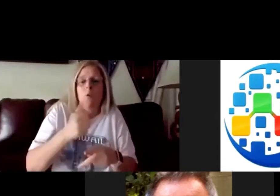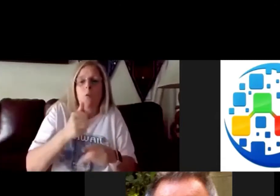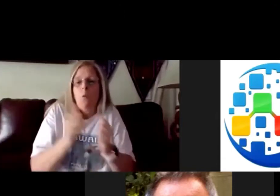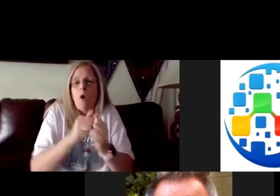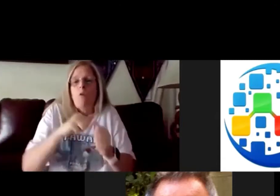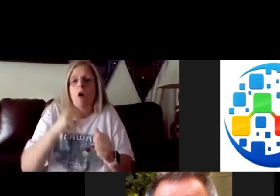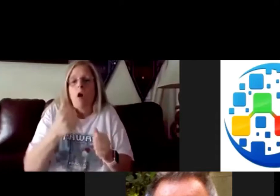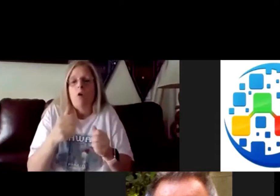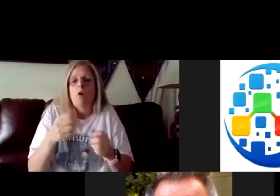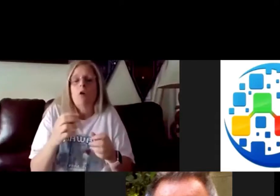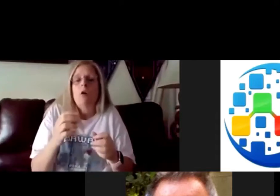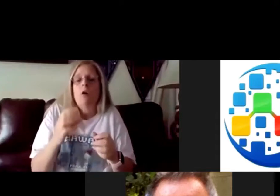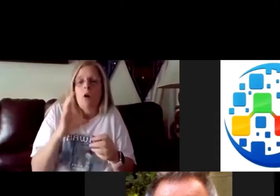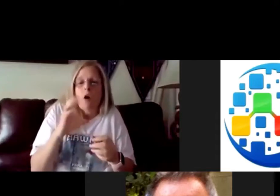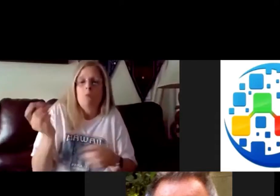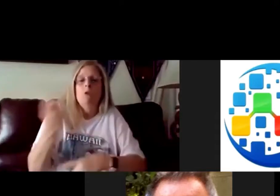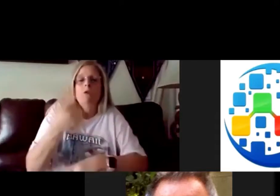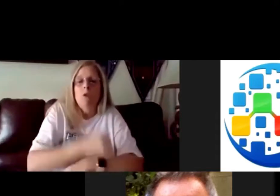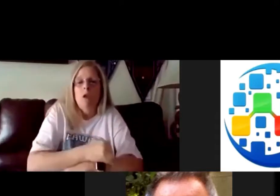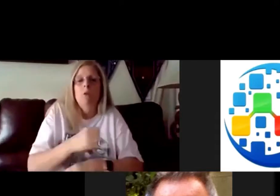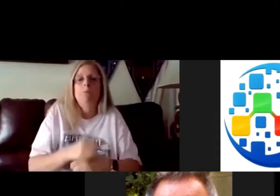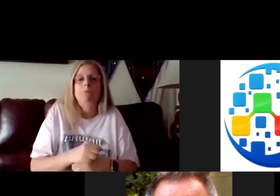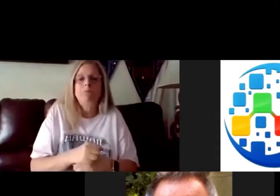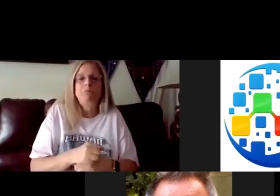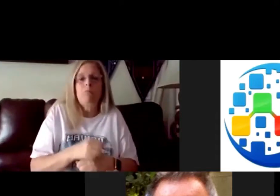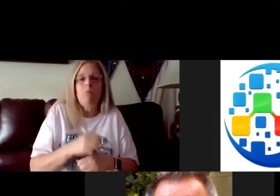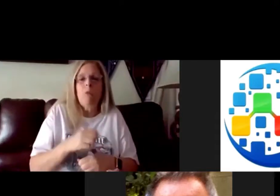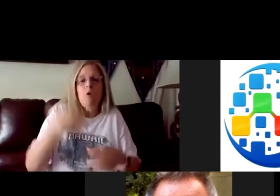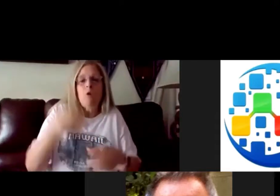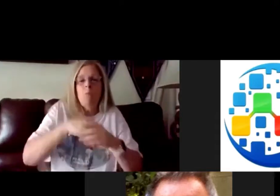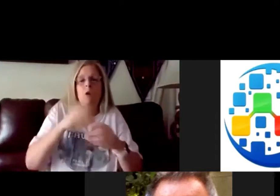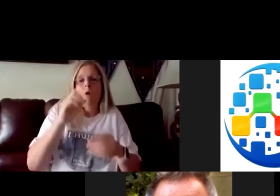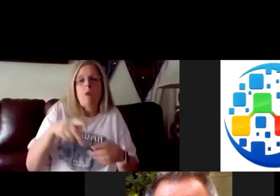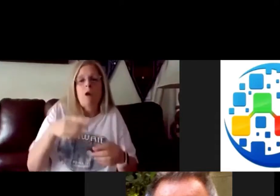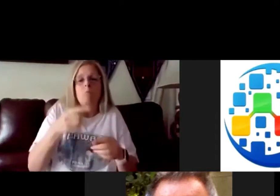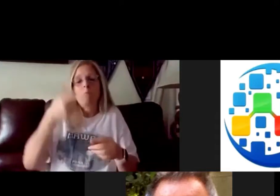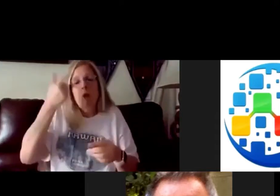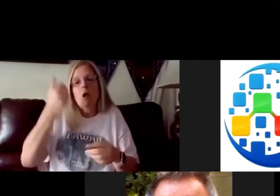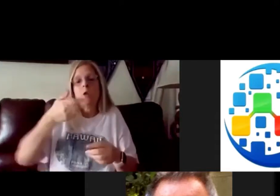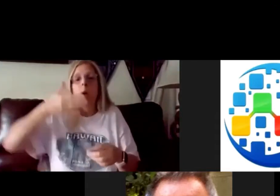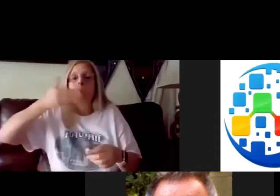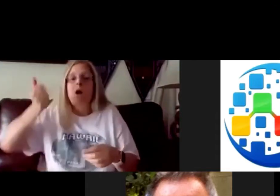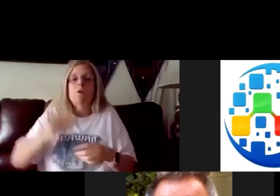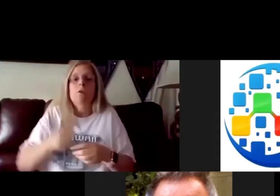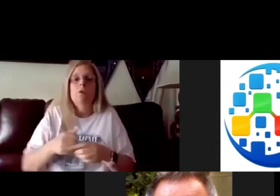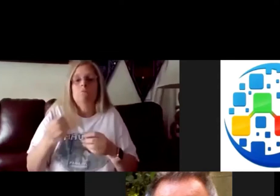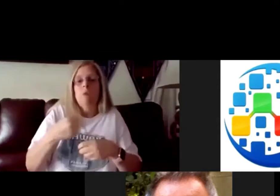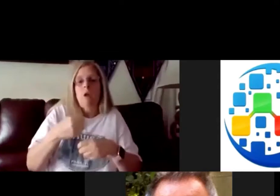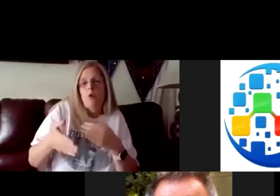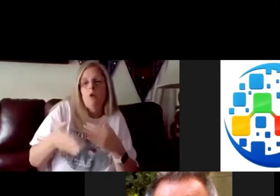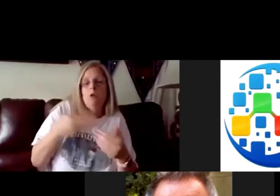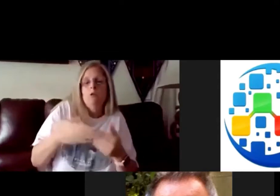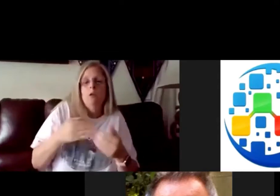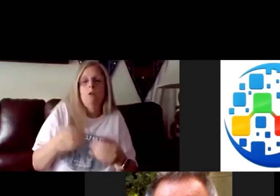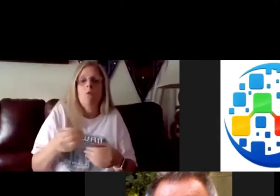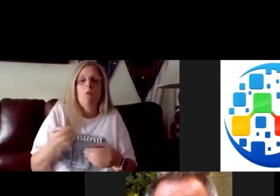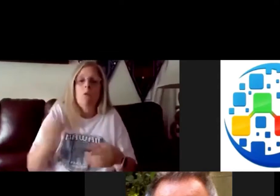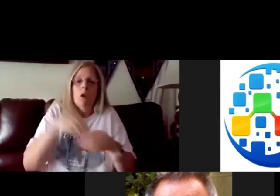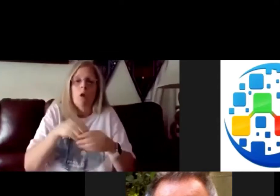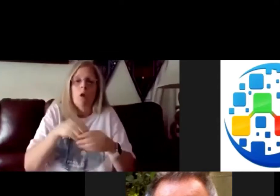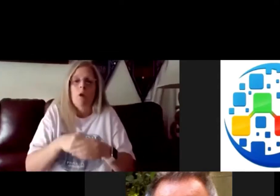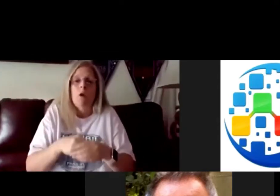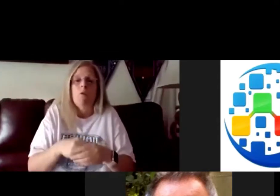today. They'll come into Onpassive because they're better and it makes their work easier. And as they come in, they will never leave, pay the monthly